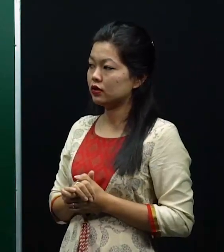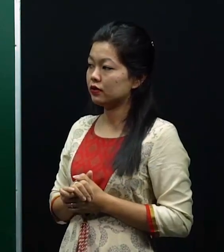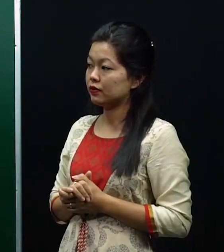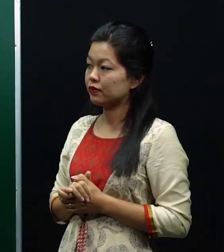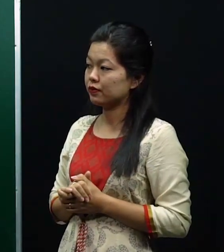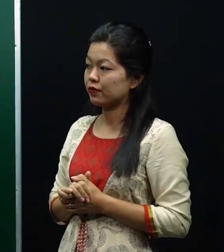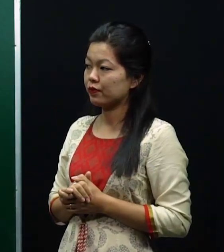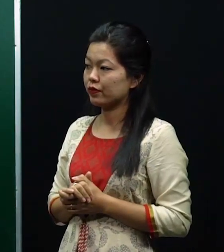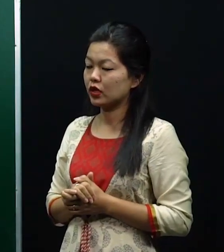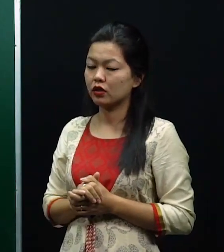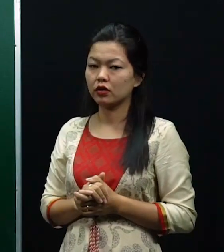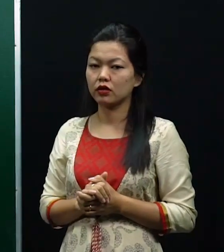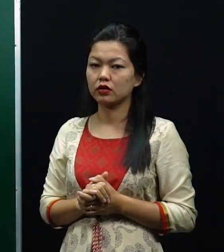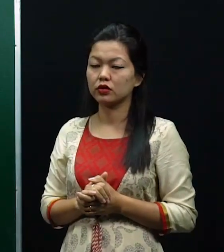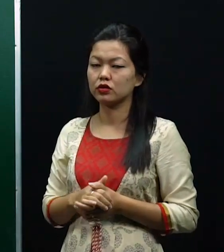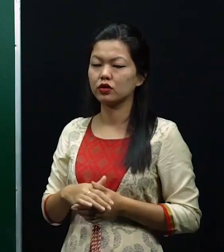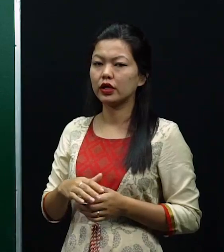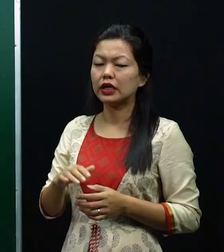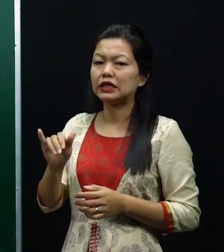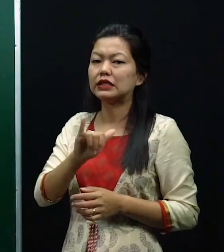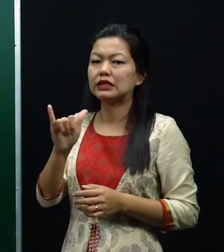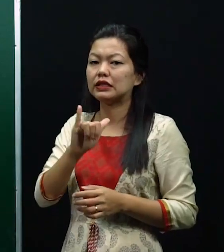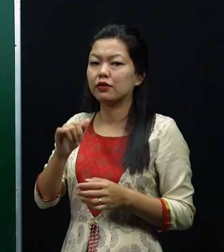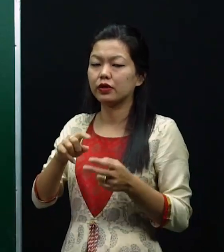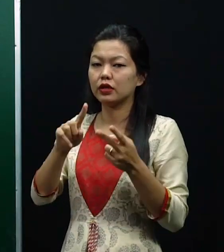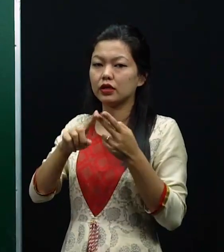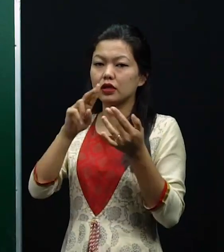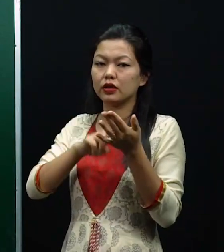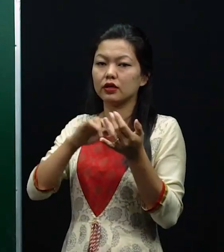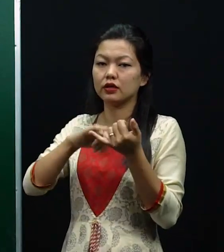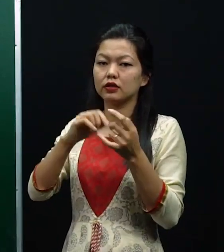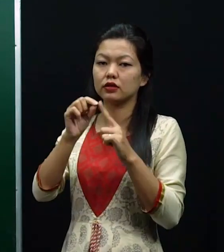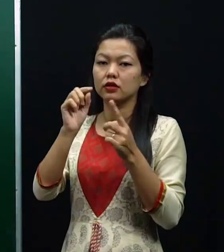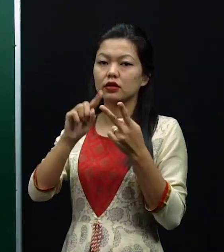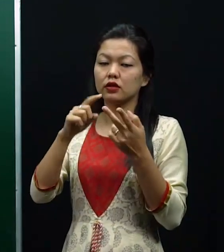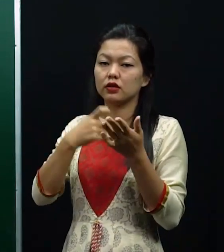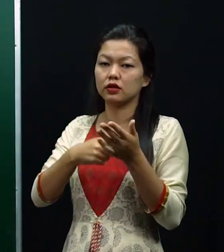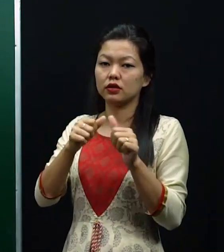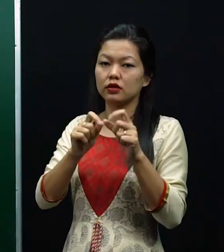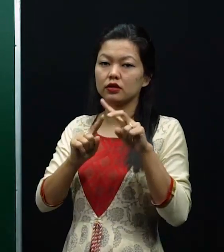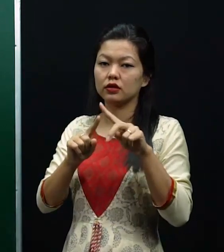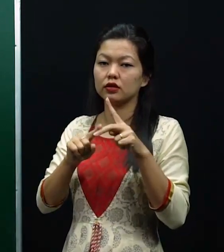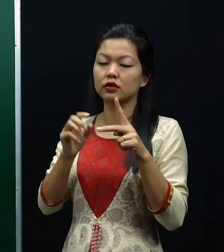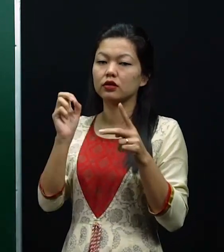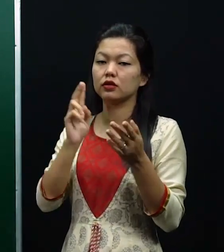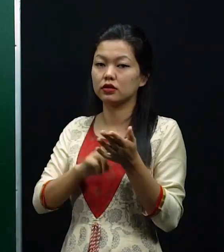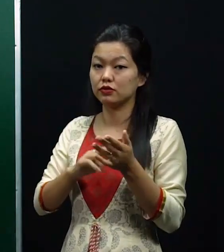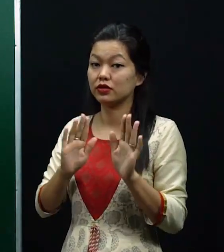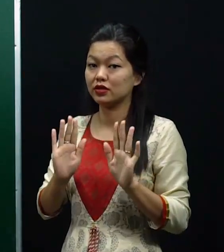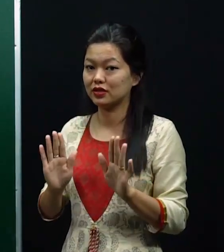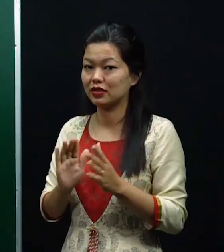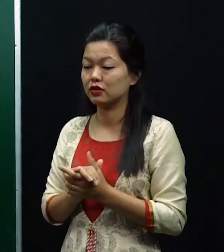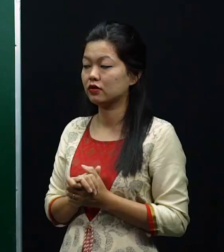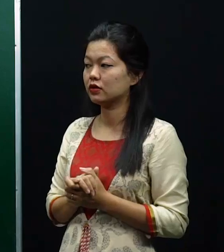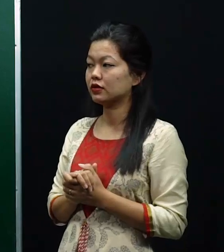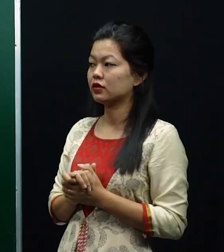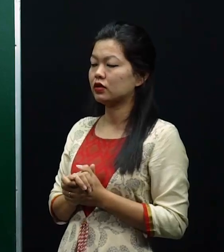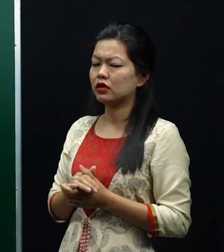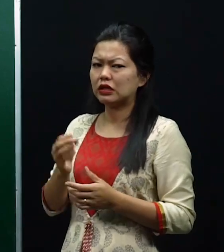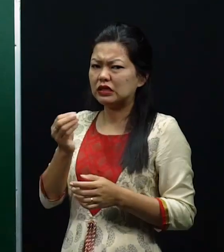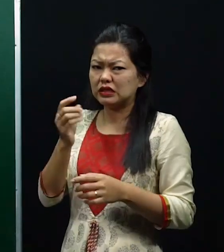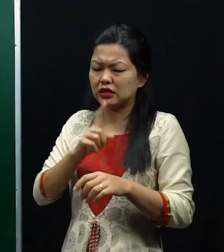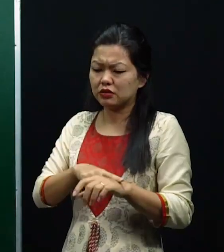a stone face like that. If you go close, you might not see that. But when viewed at a proper distance that is far